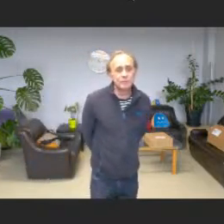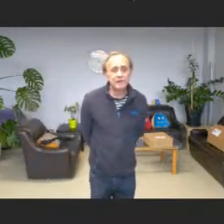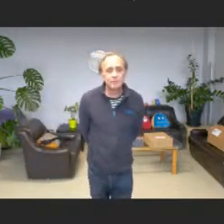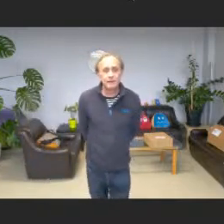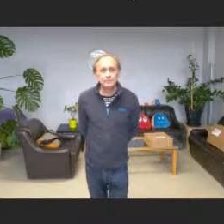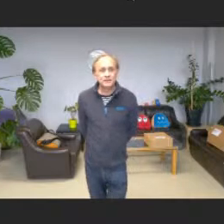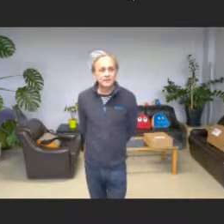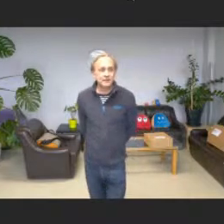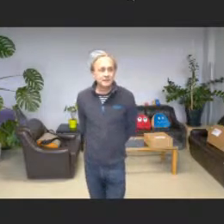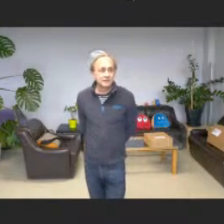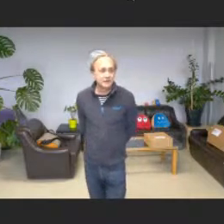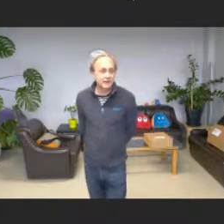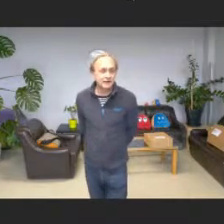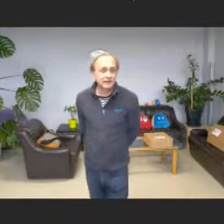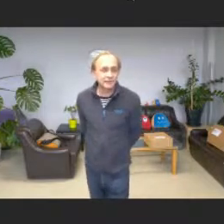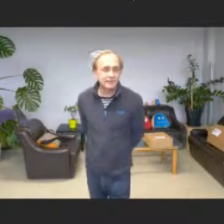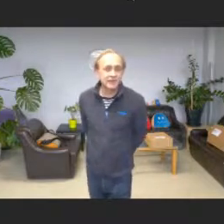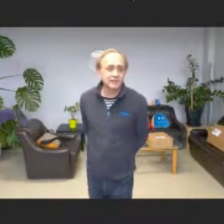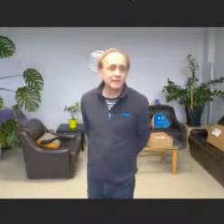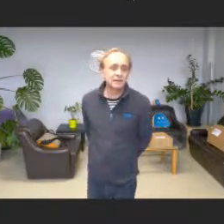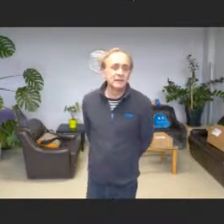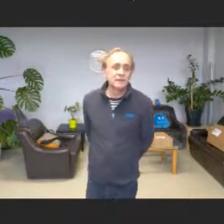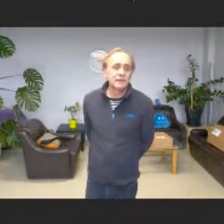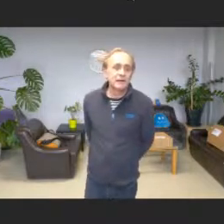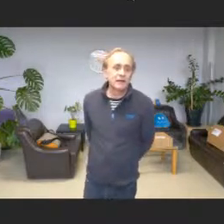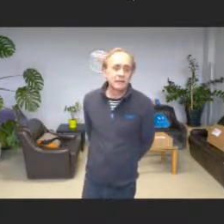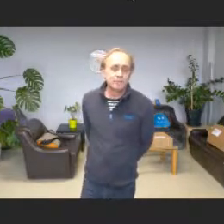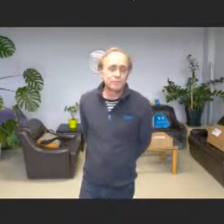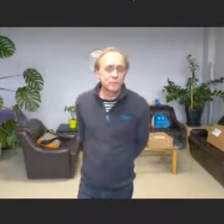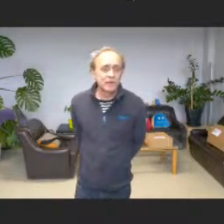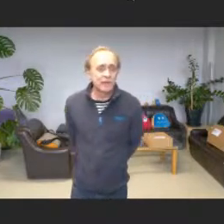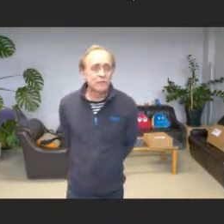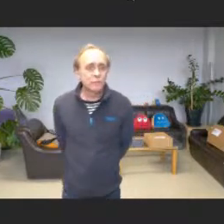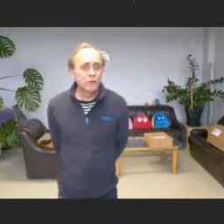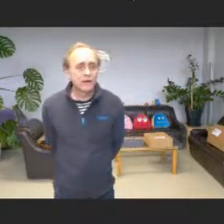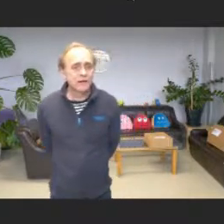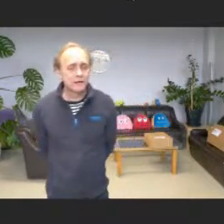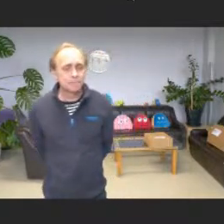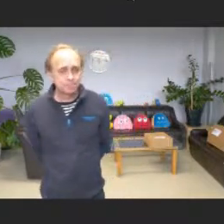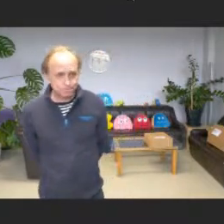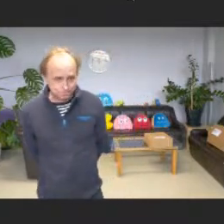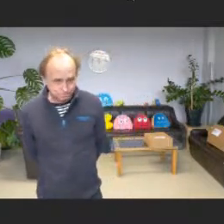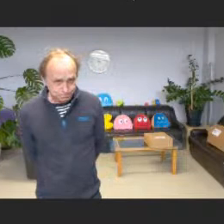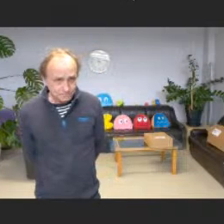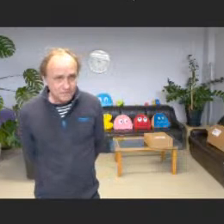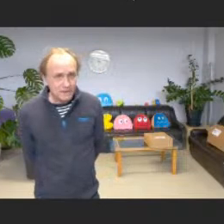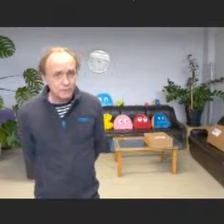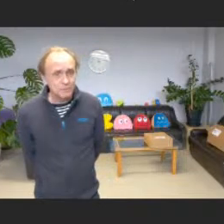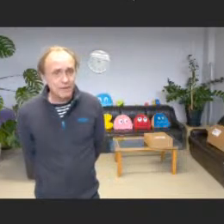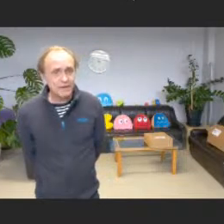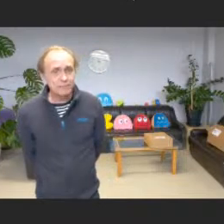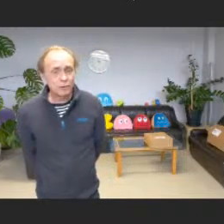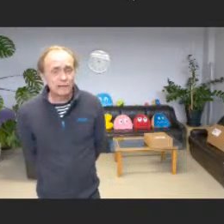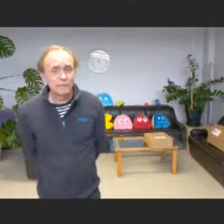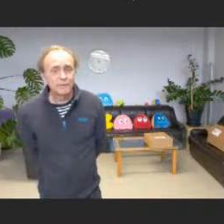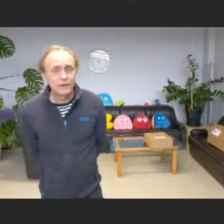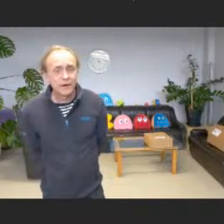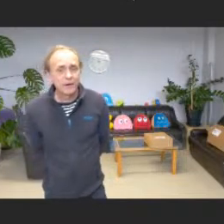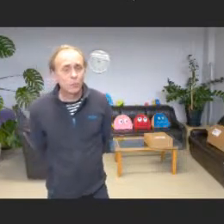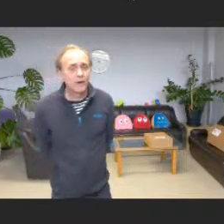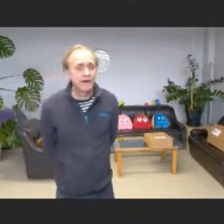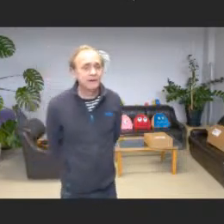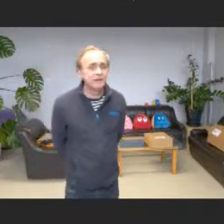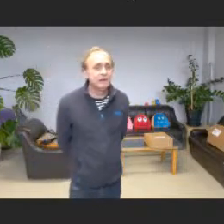points that media pipe has detected into a backend